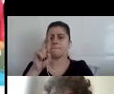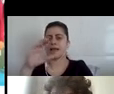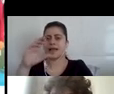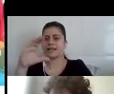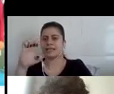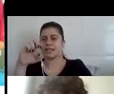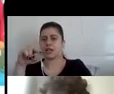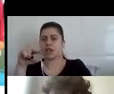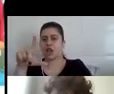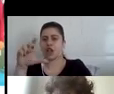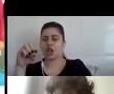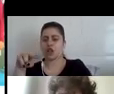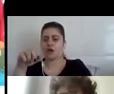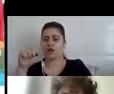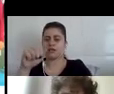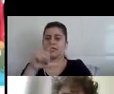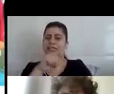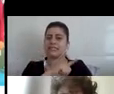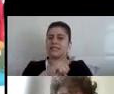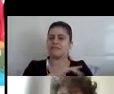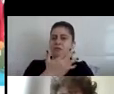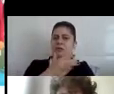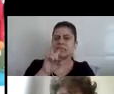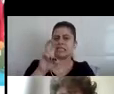person and 200 online.